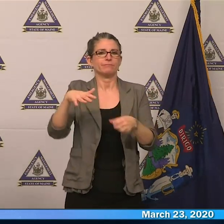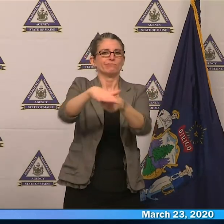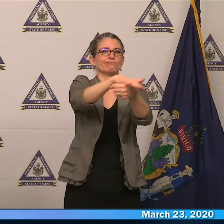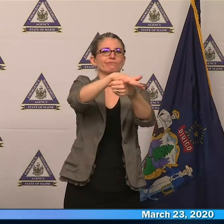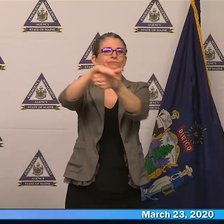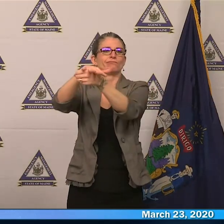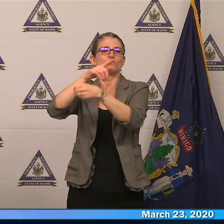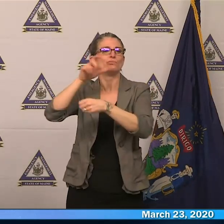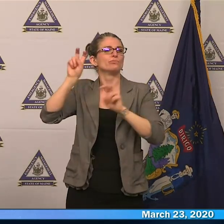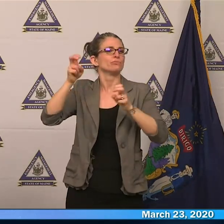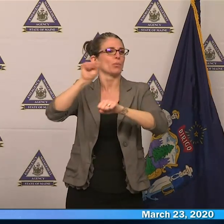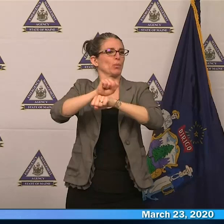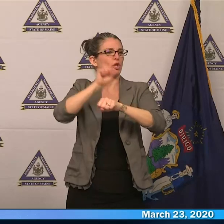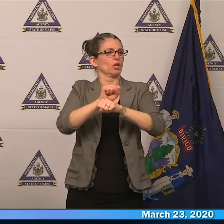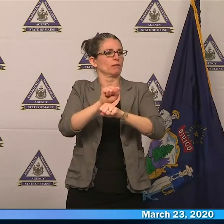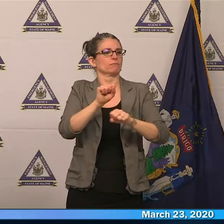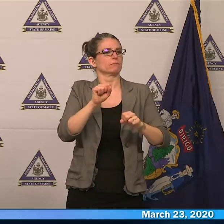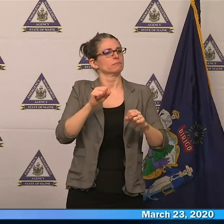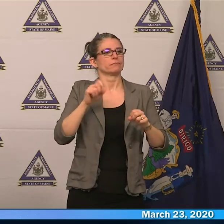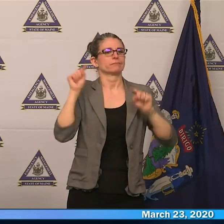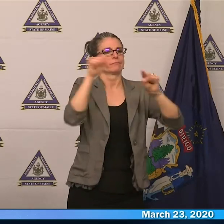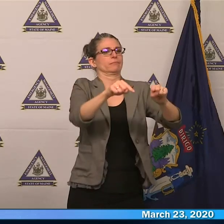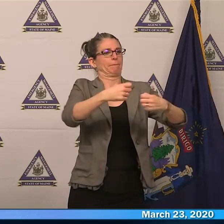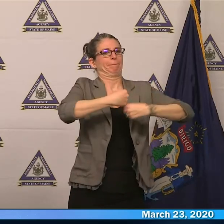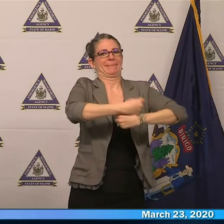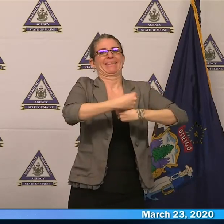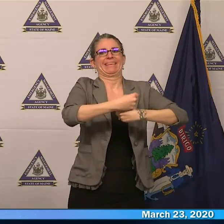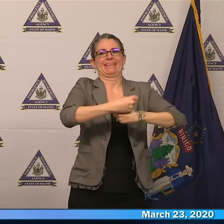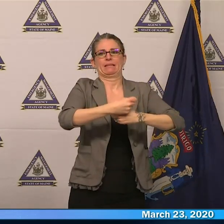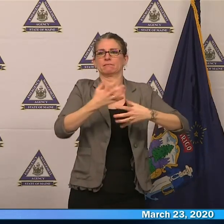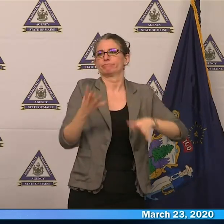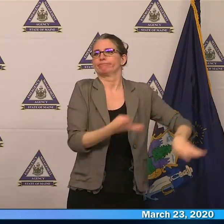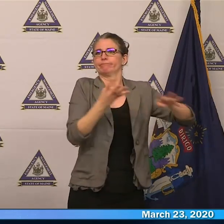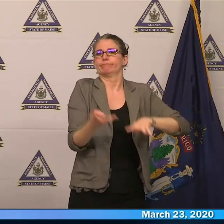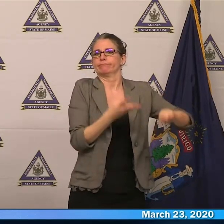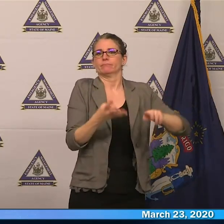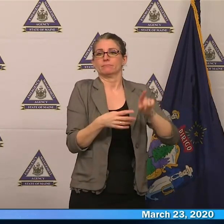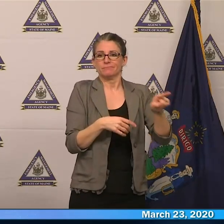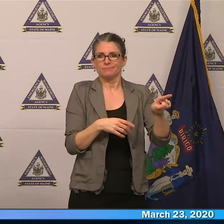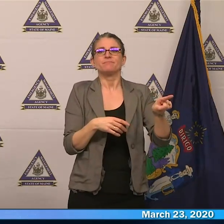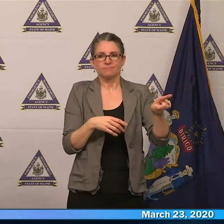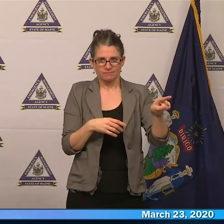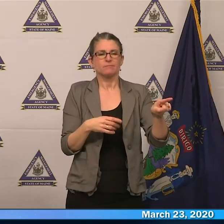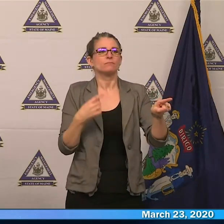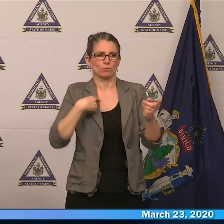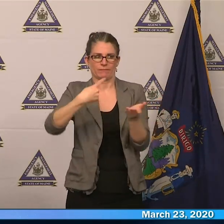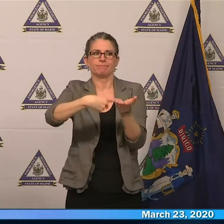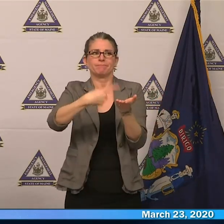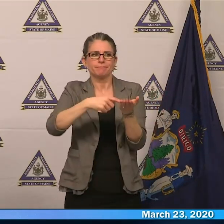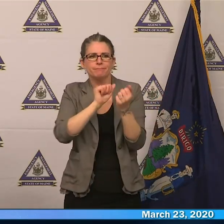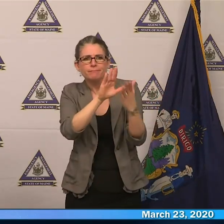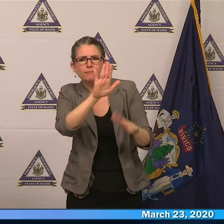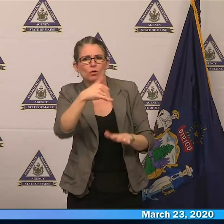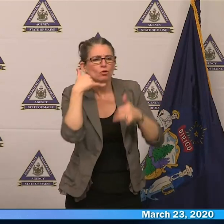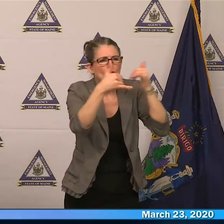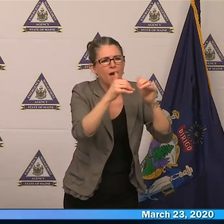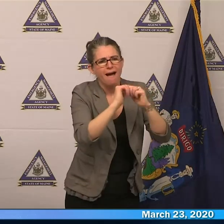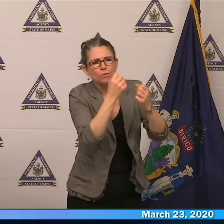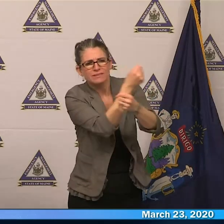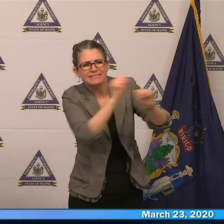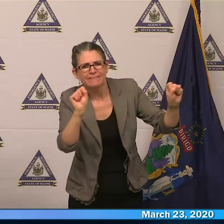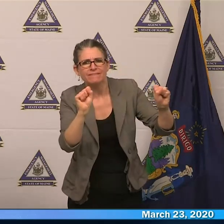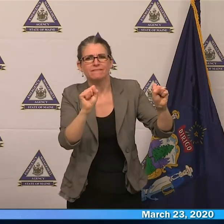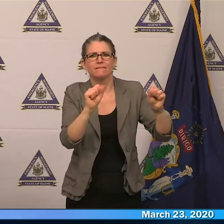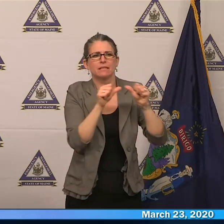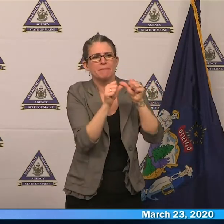in general around workplace safety is something that's going on. It's still pretty much a part of how we think about our daily analysis